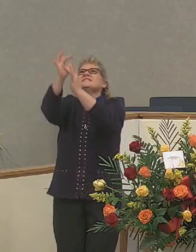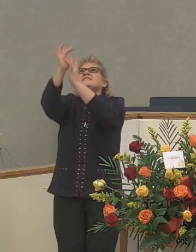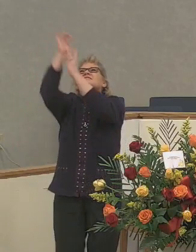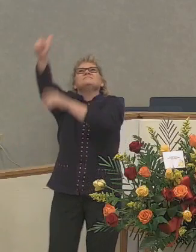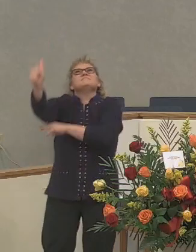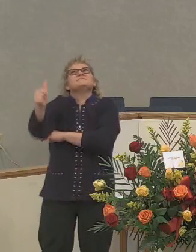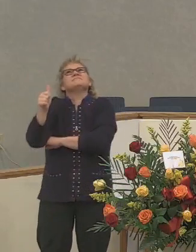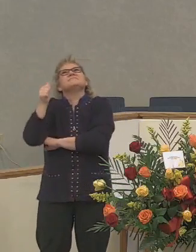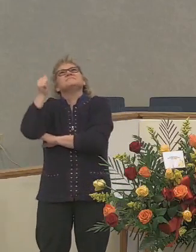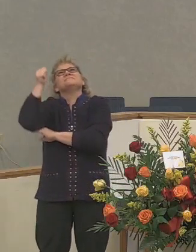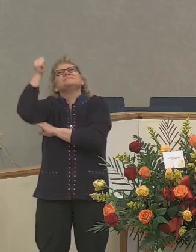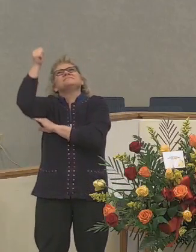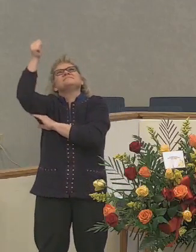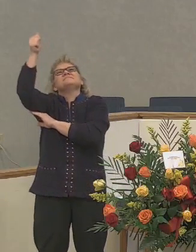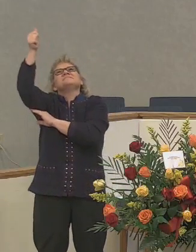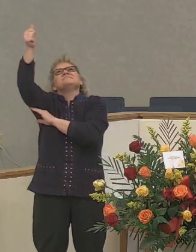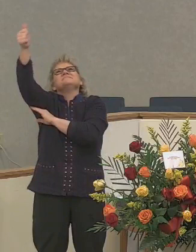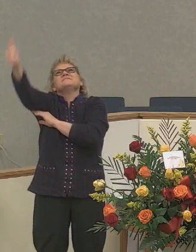our